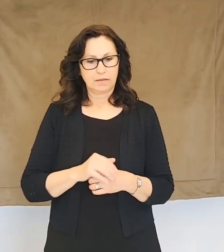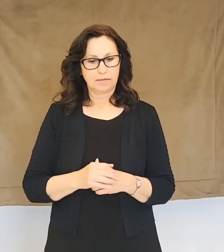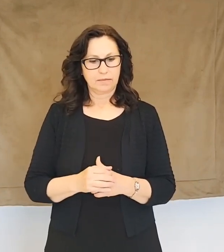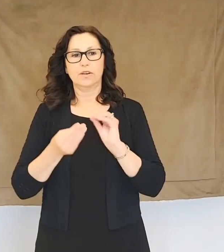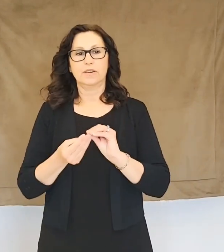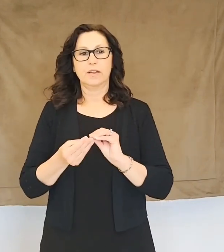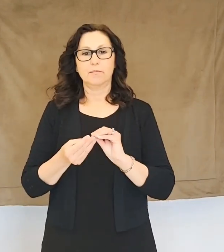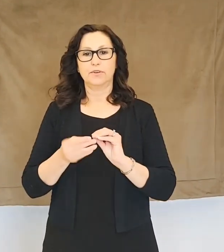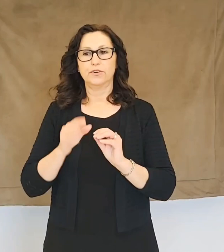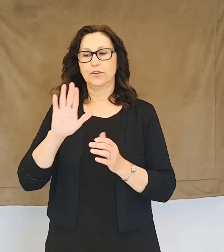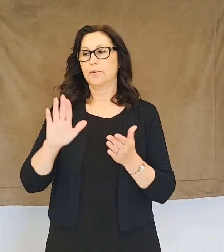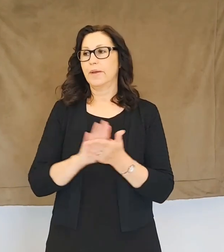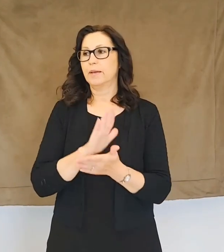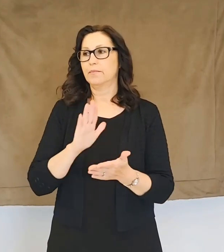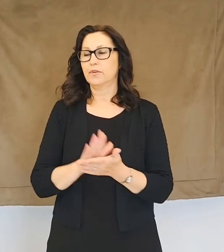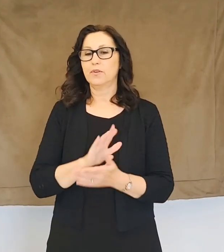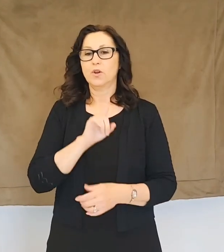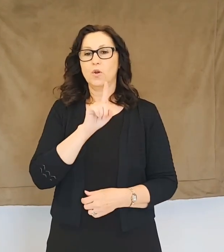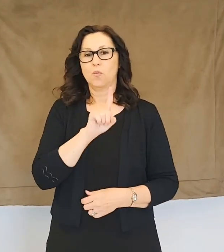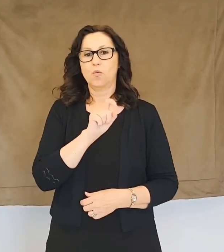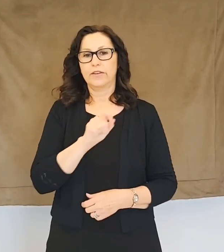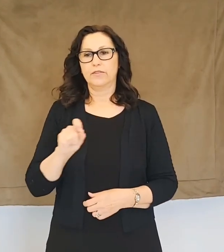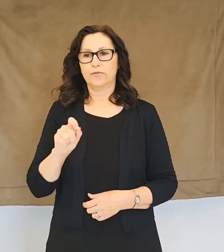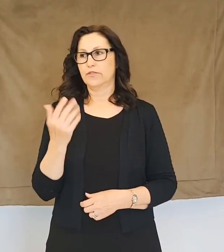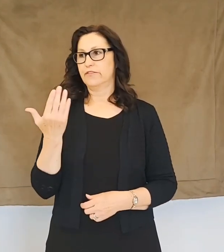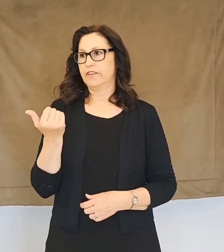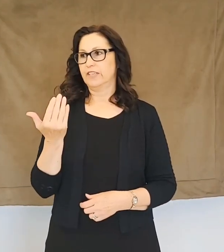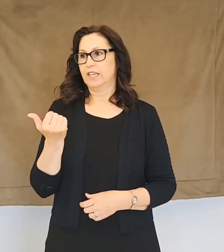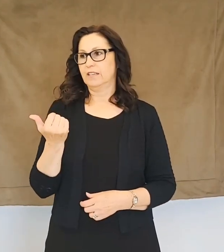so number your paper 1 through 15.